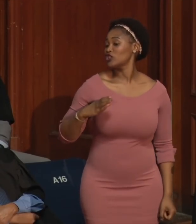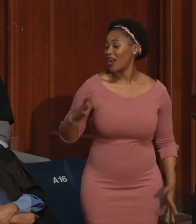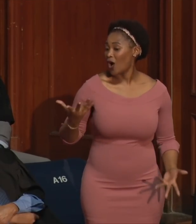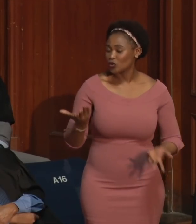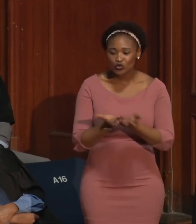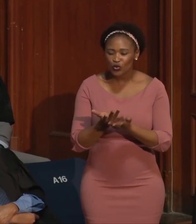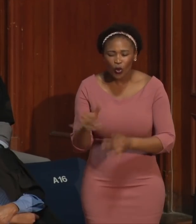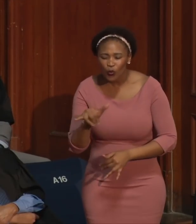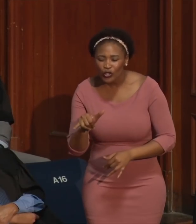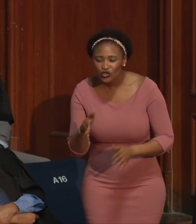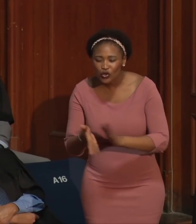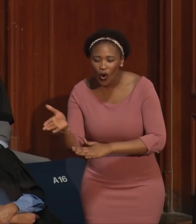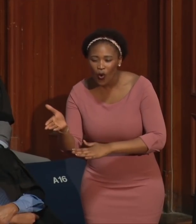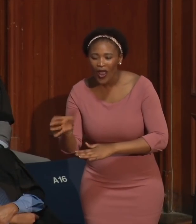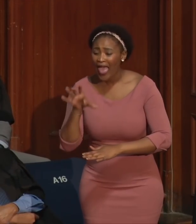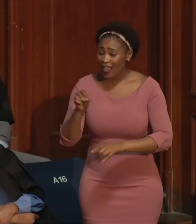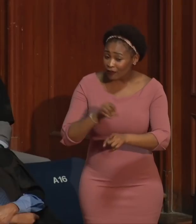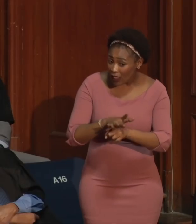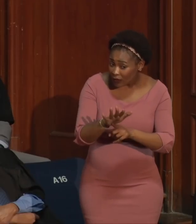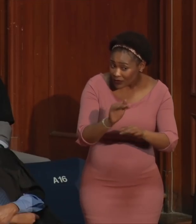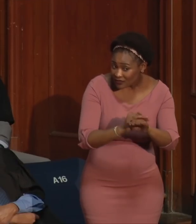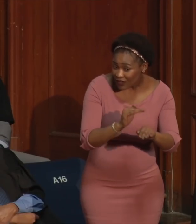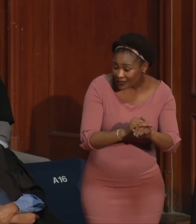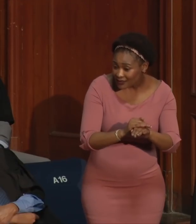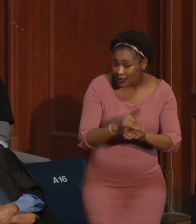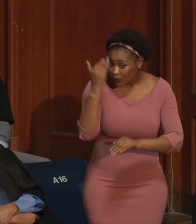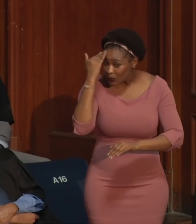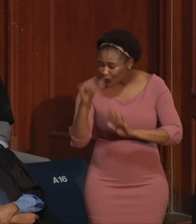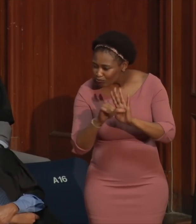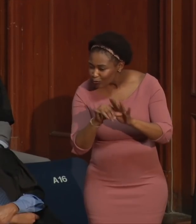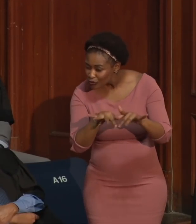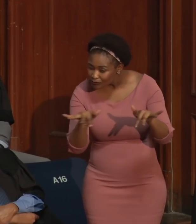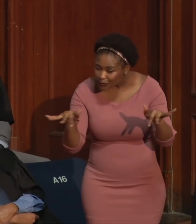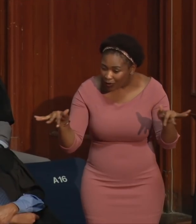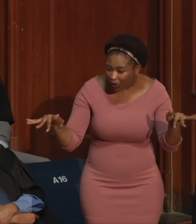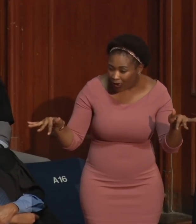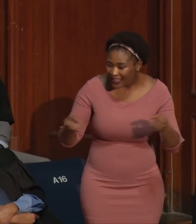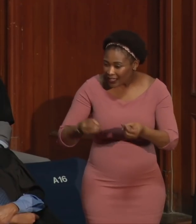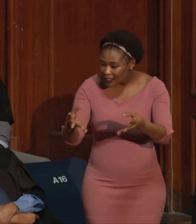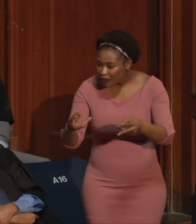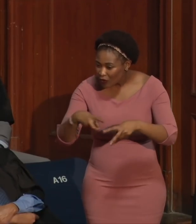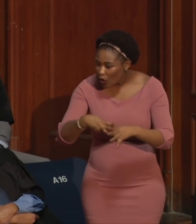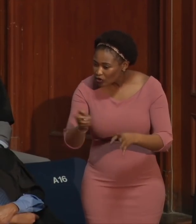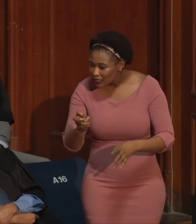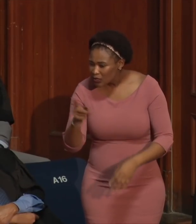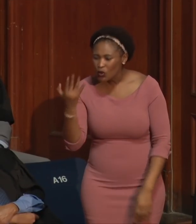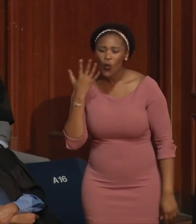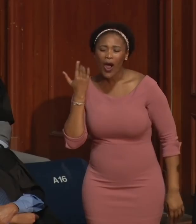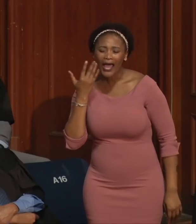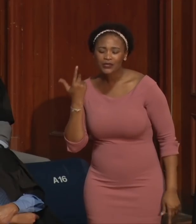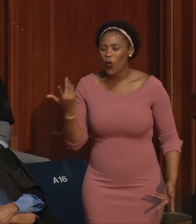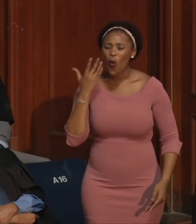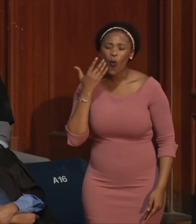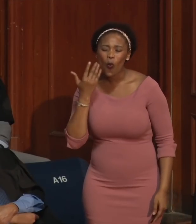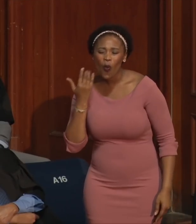to, if you have some powerful or influential friends, if you know important people that give you contracts, if you were white, if you live in a white